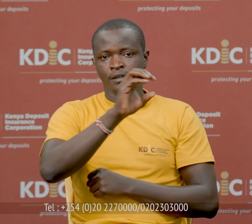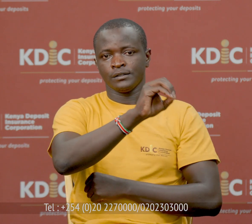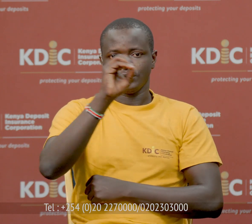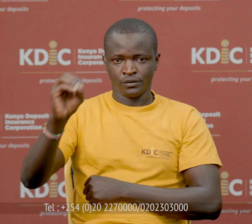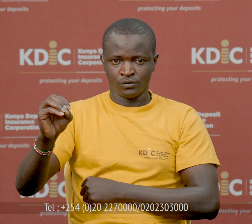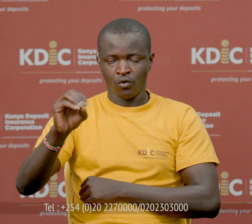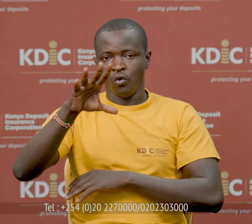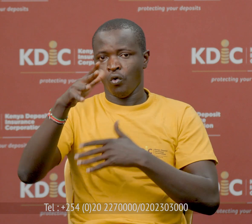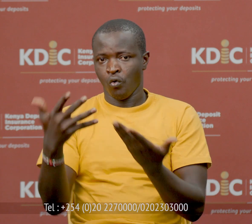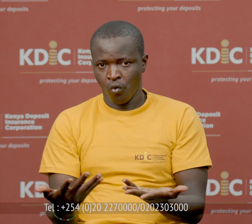020-227000 or